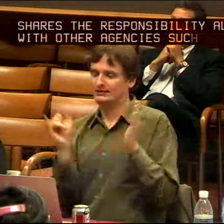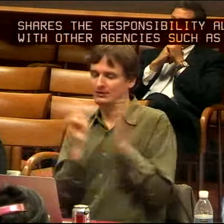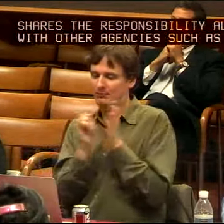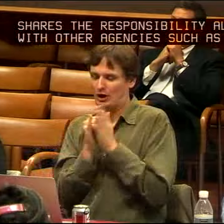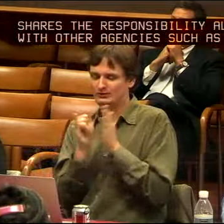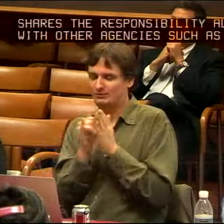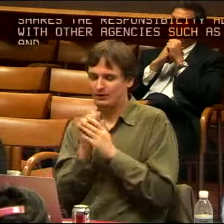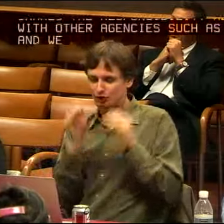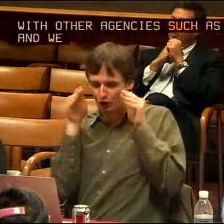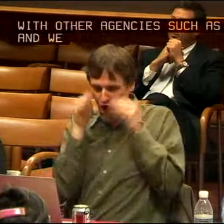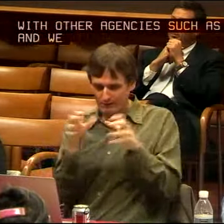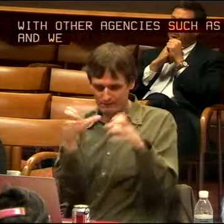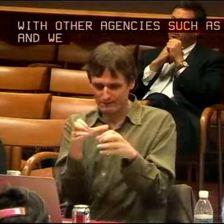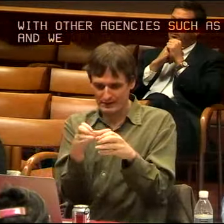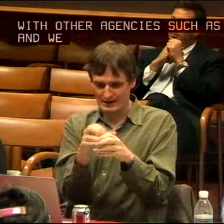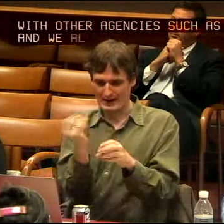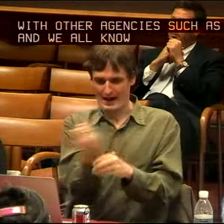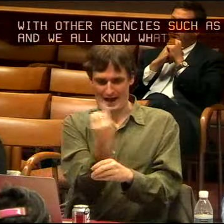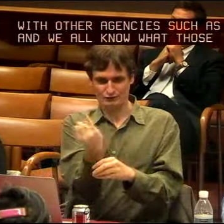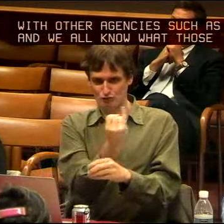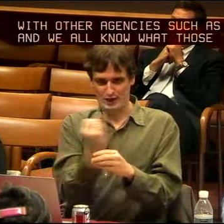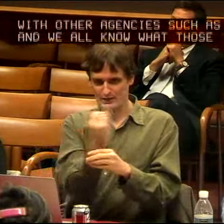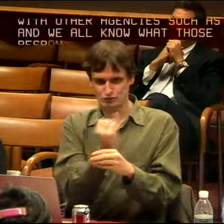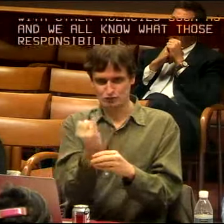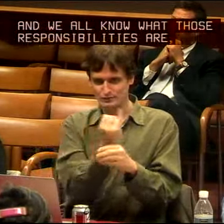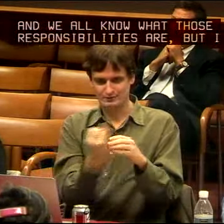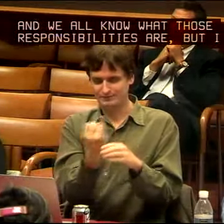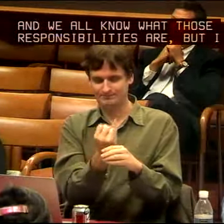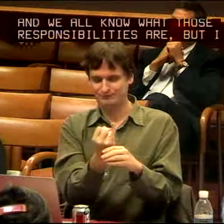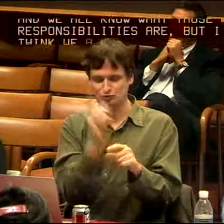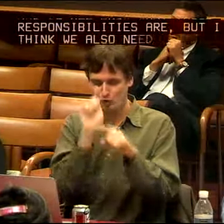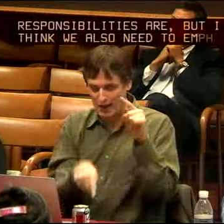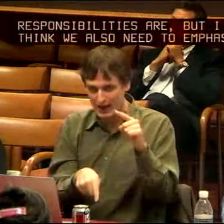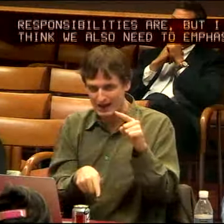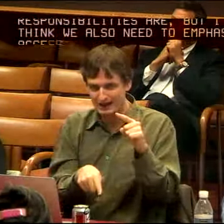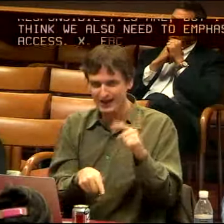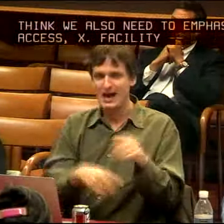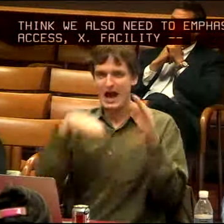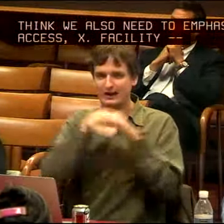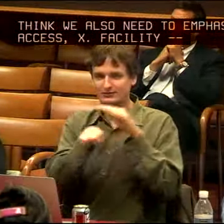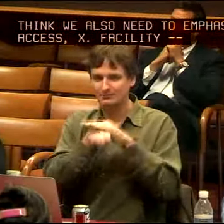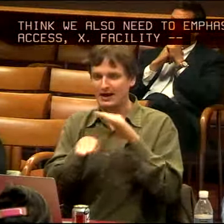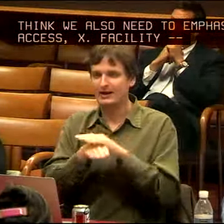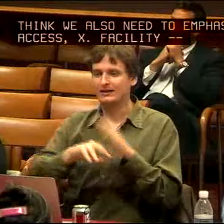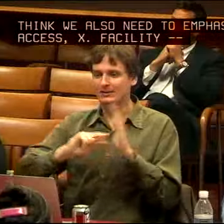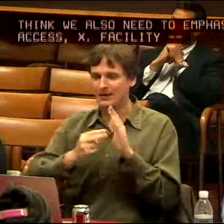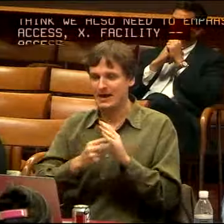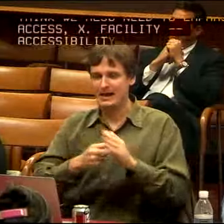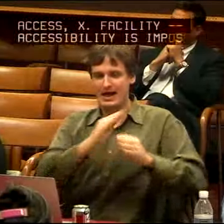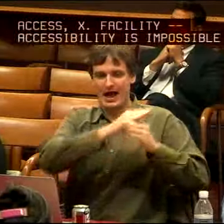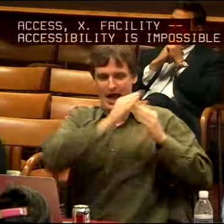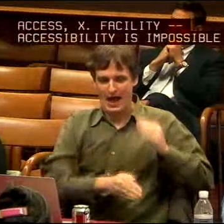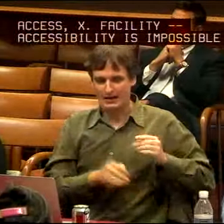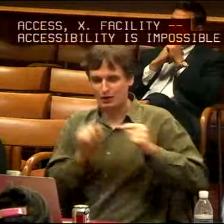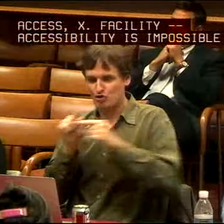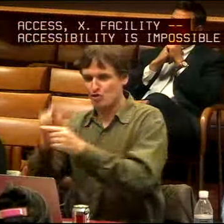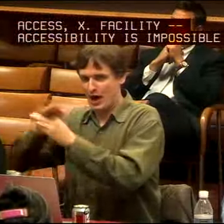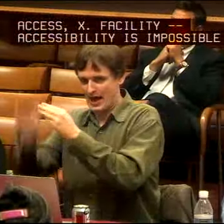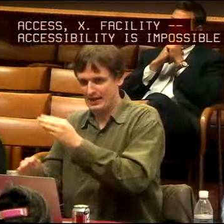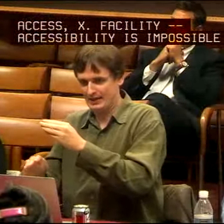access. Accessibility is impossible to look at just accessibility in isolation. You cannot. Accessibility means end